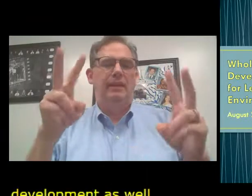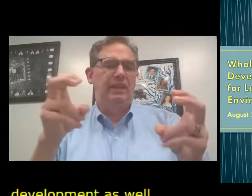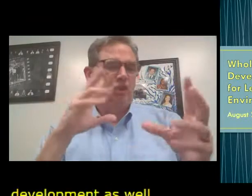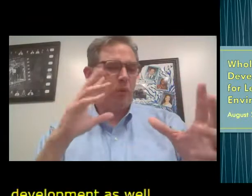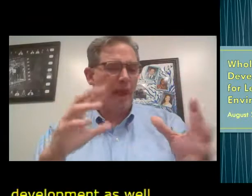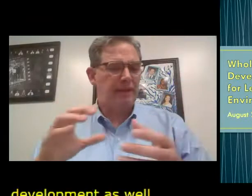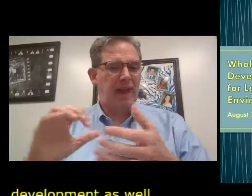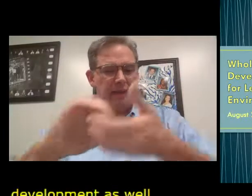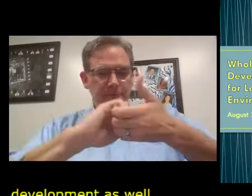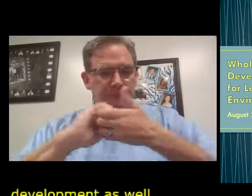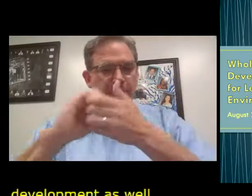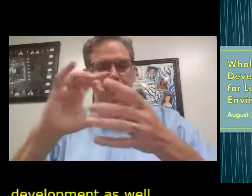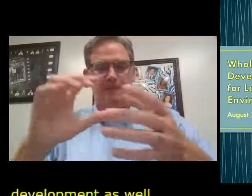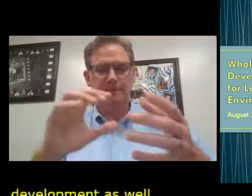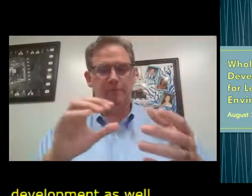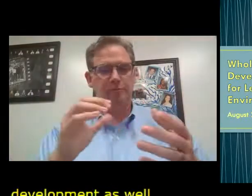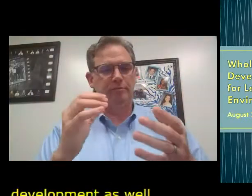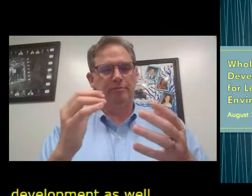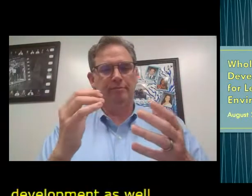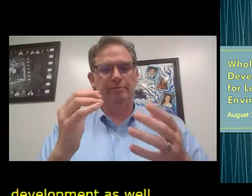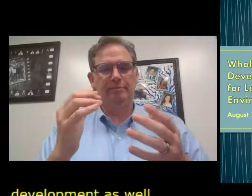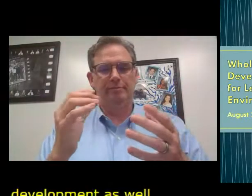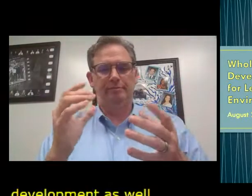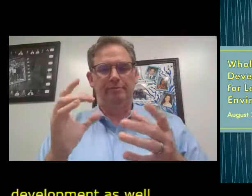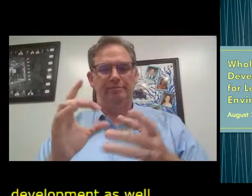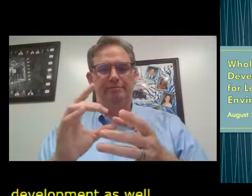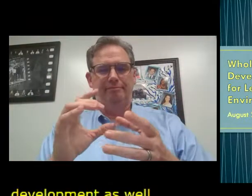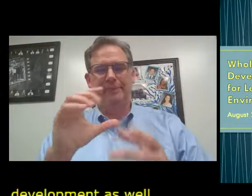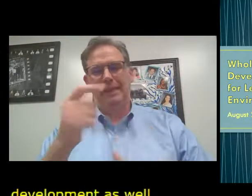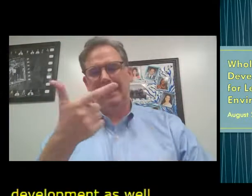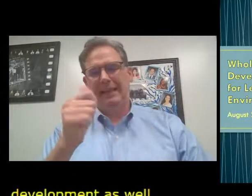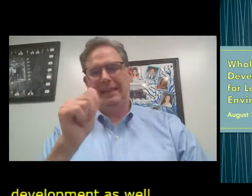I want to start the dialogue about